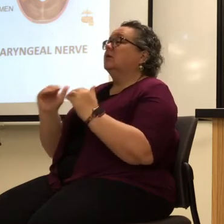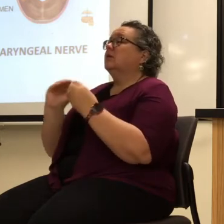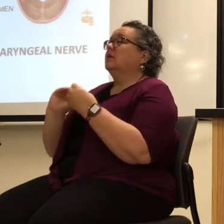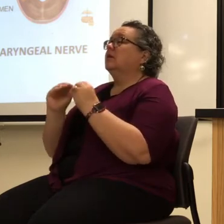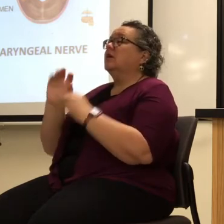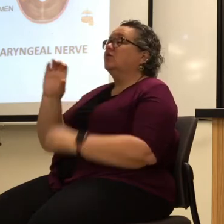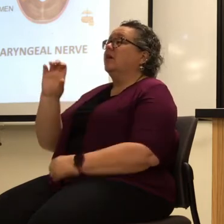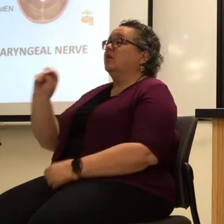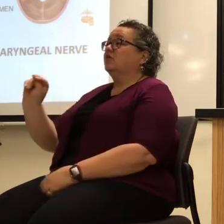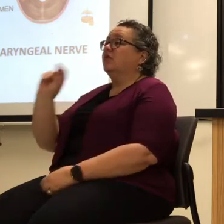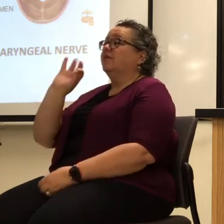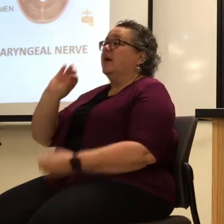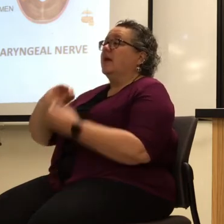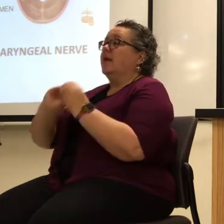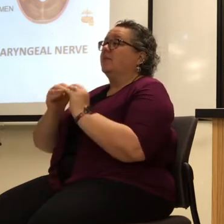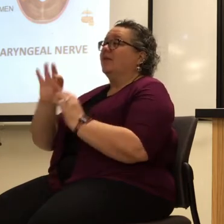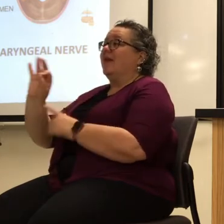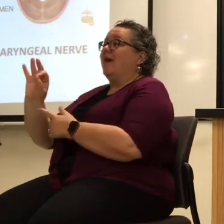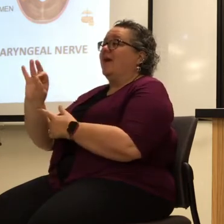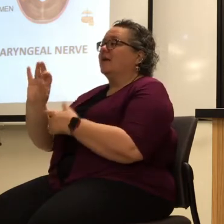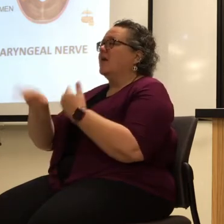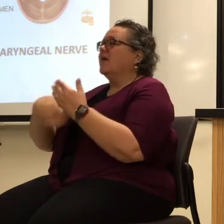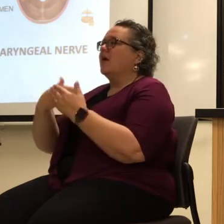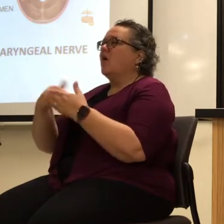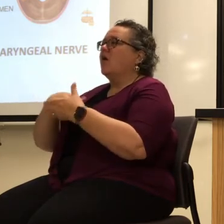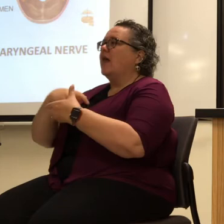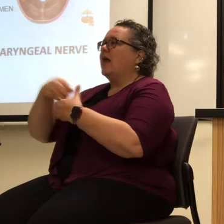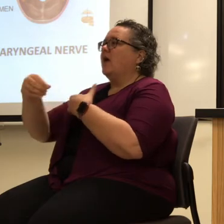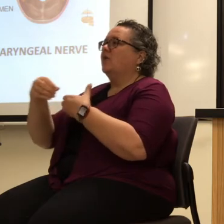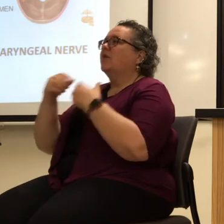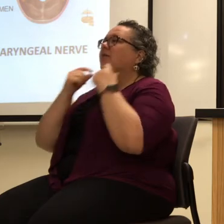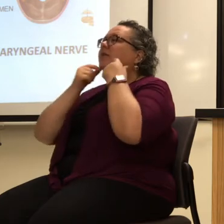out 9, 10, and 11 all exit the jugular foramen.